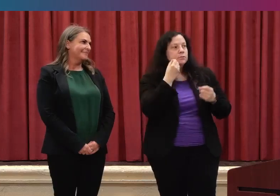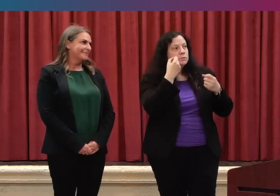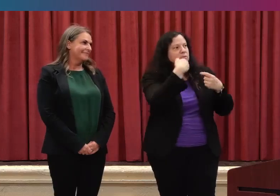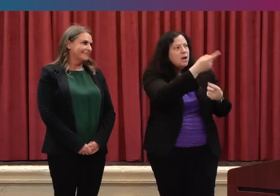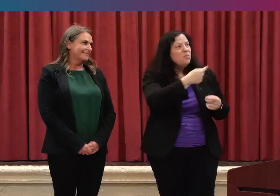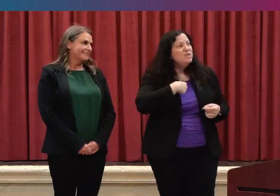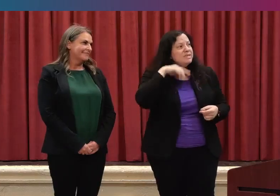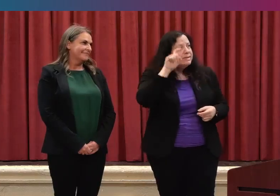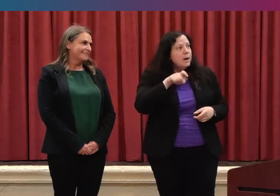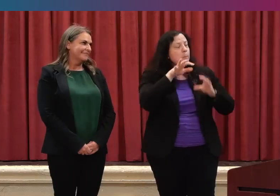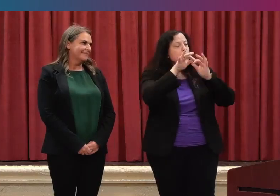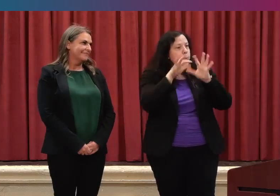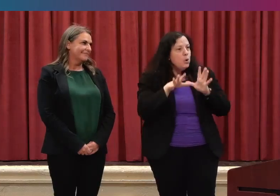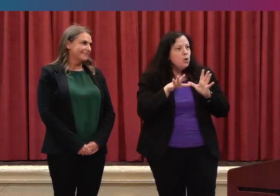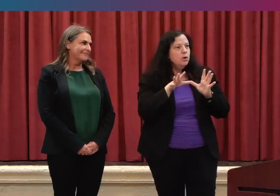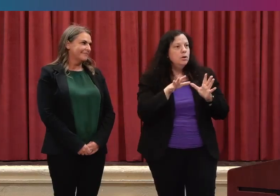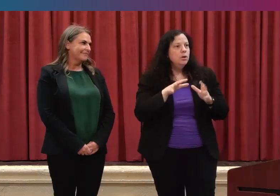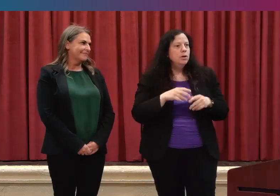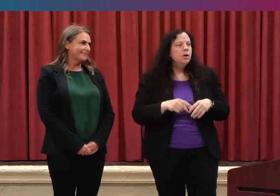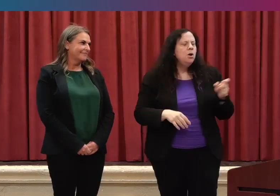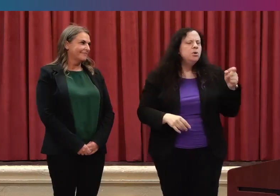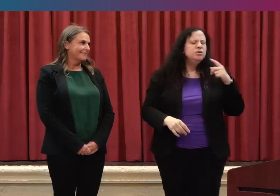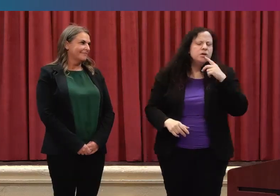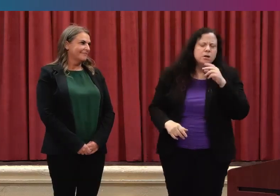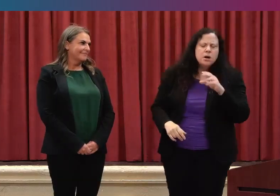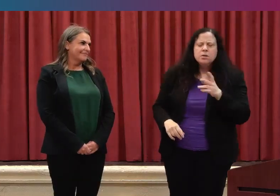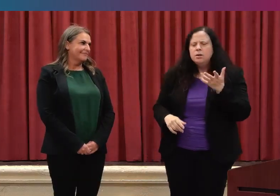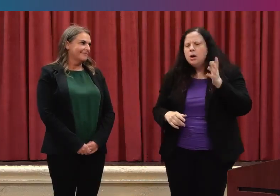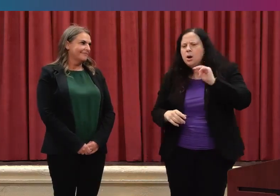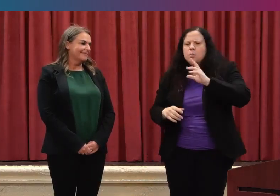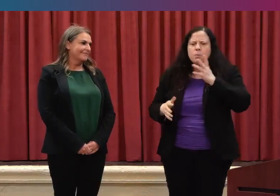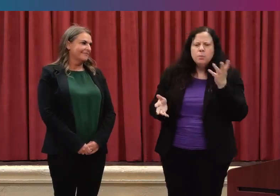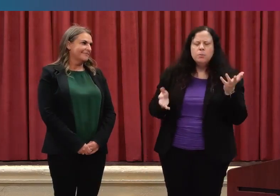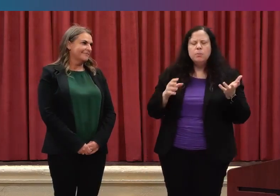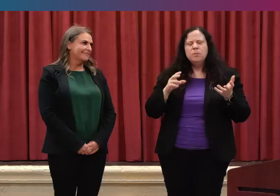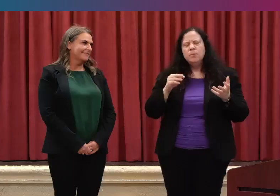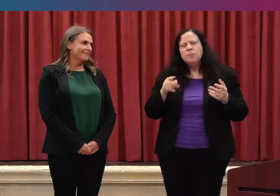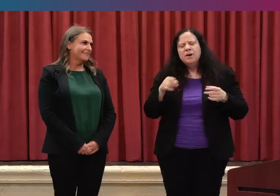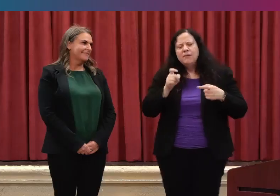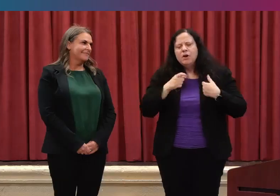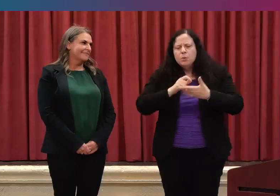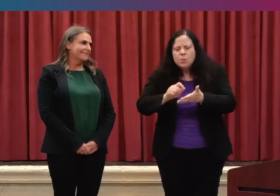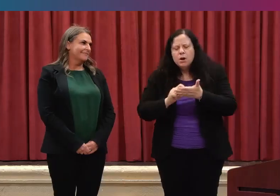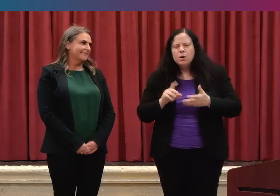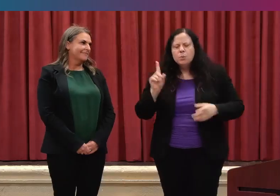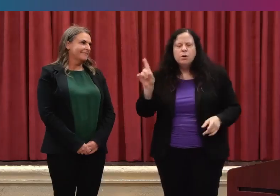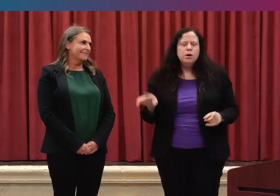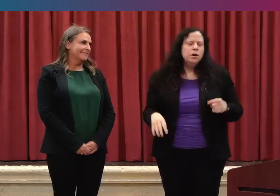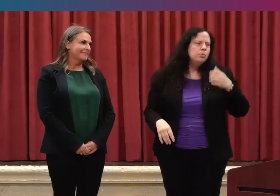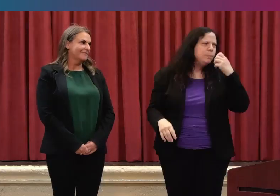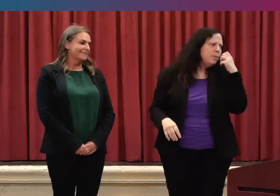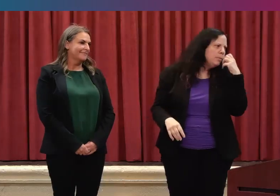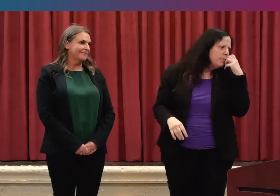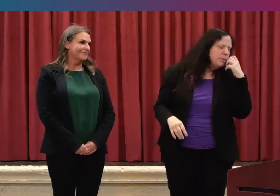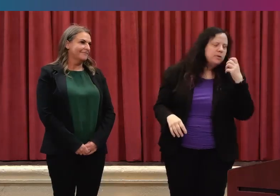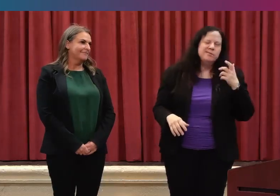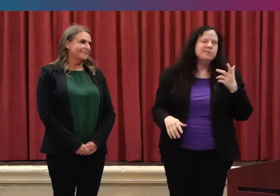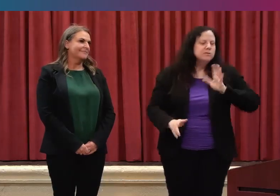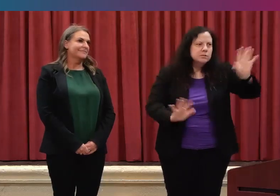It's important if you're deaf or hard of hearing to say you need an interpreter. Then, we'll write back and forth, but they'll talk on the